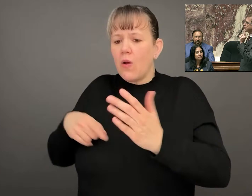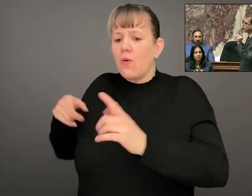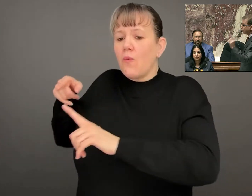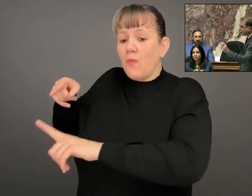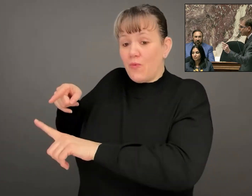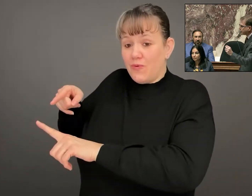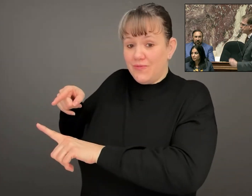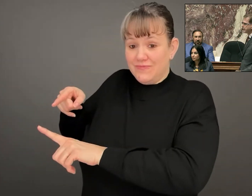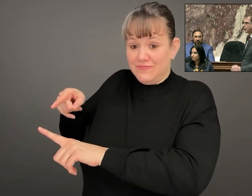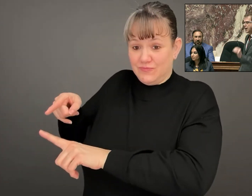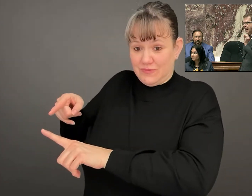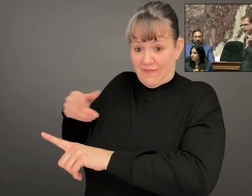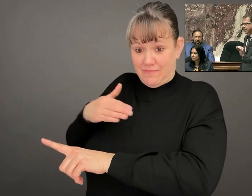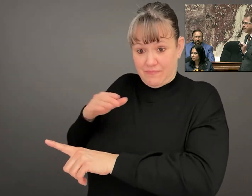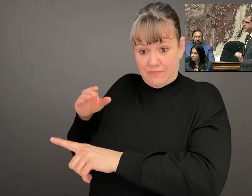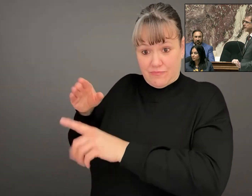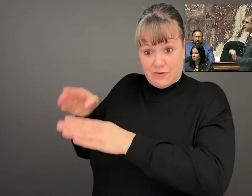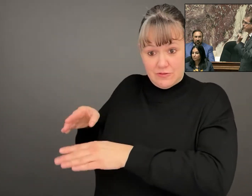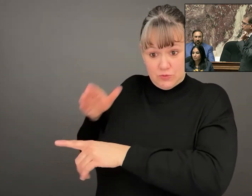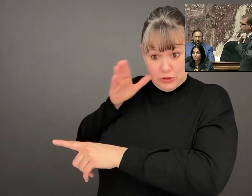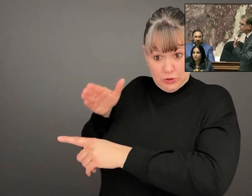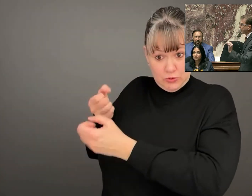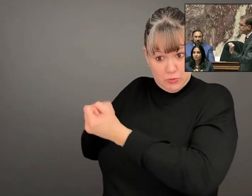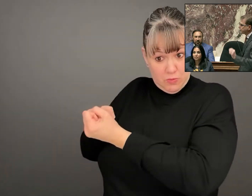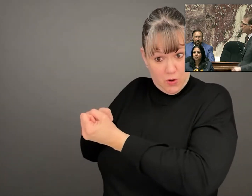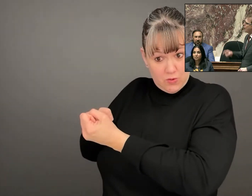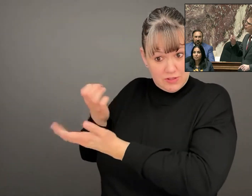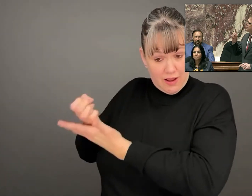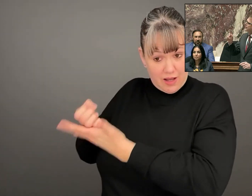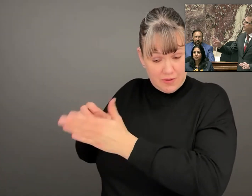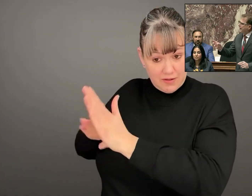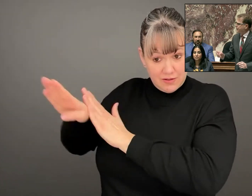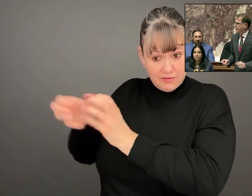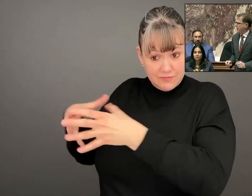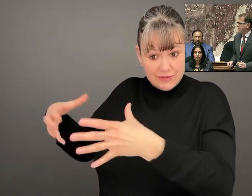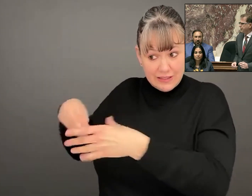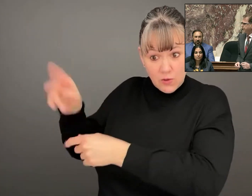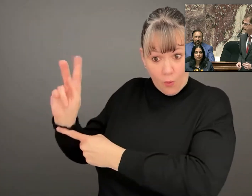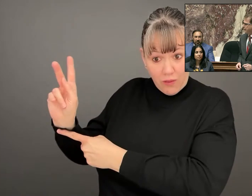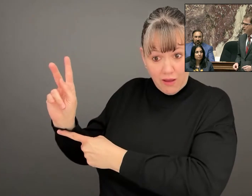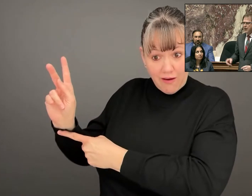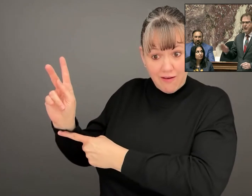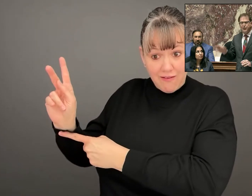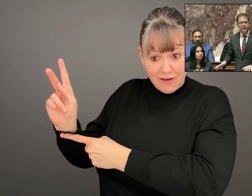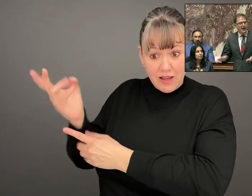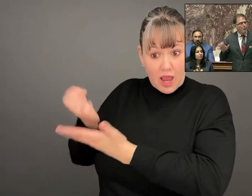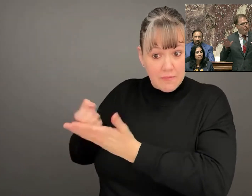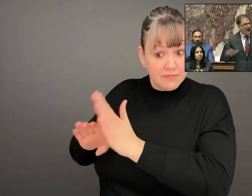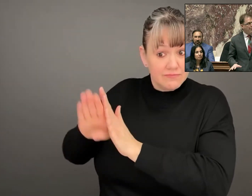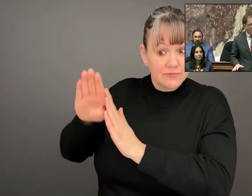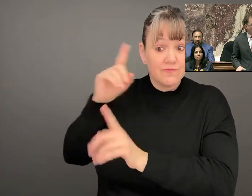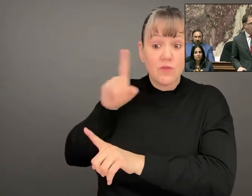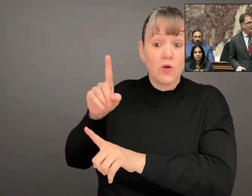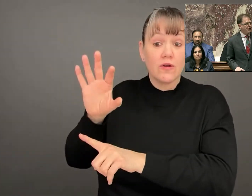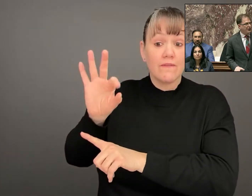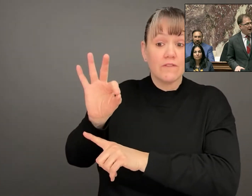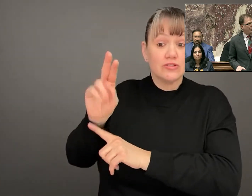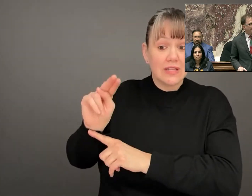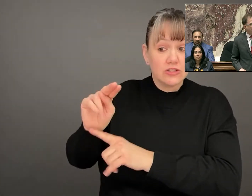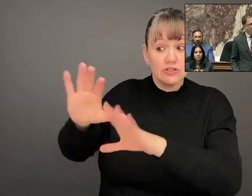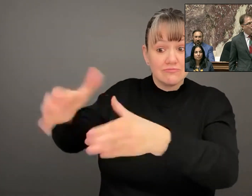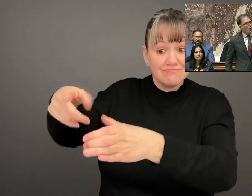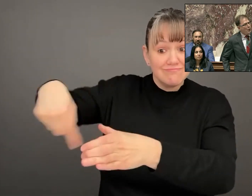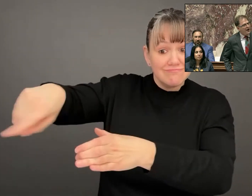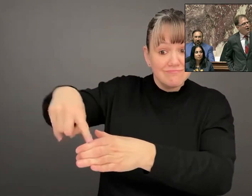development in Kelowna, Honourable Speaker, economic development for First Nations, or is he against it, Honourable Speaker? This is a paper opposition,